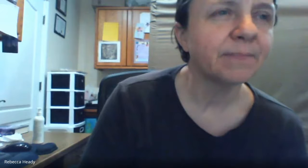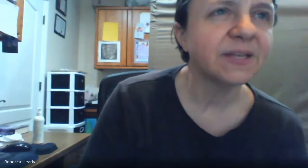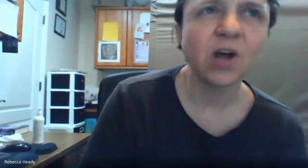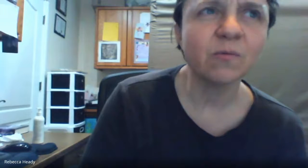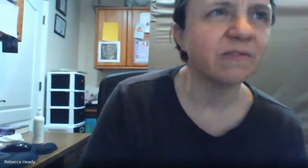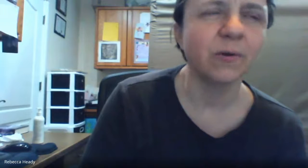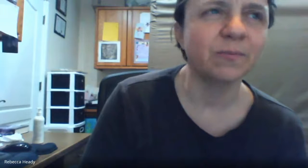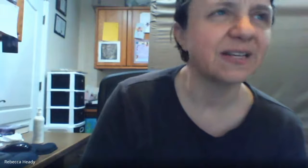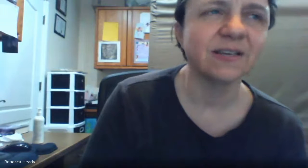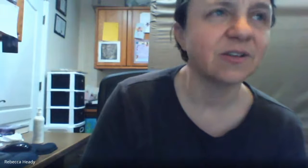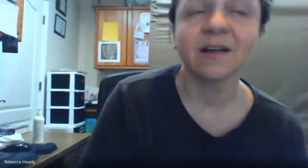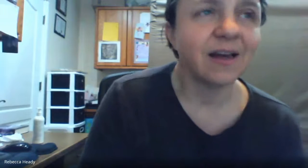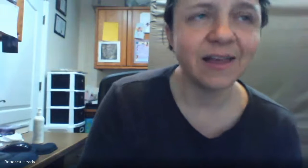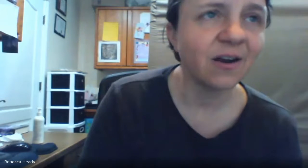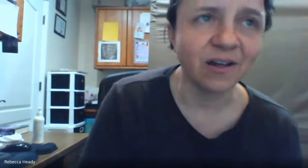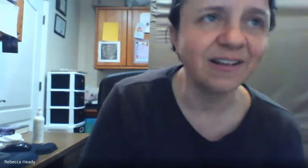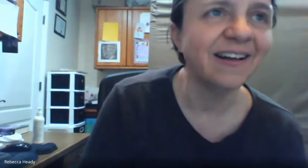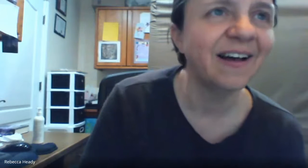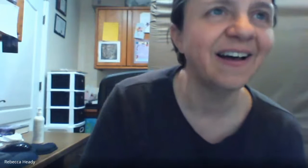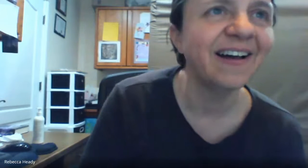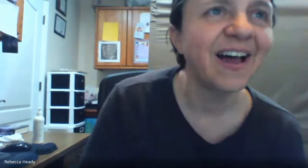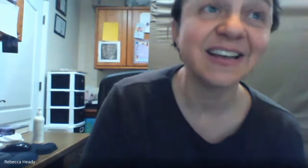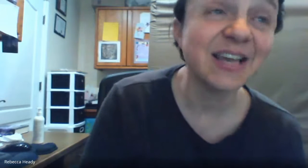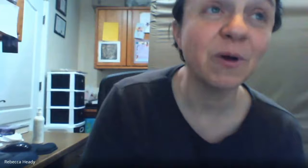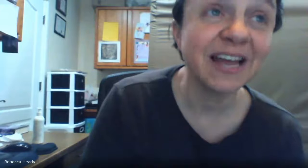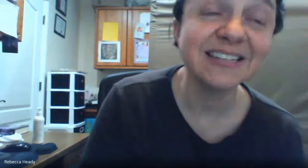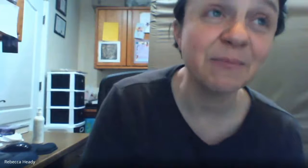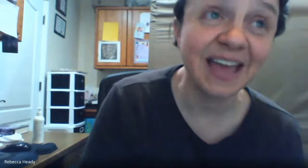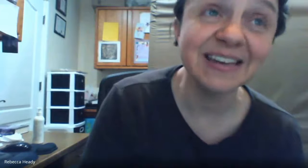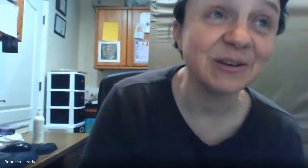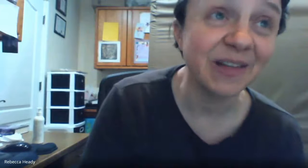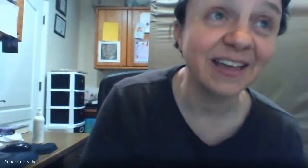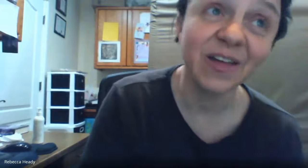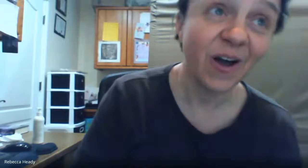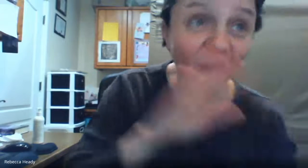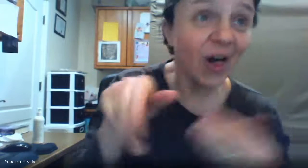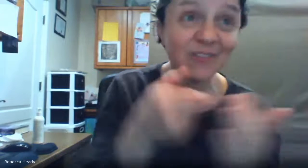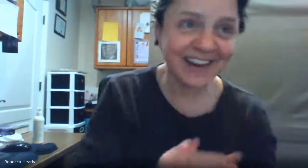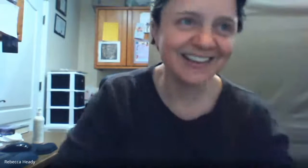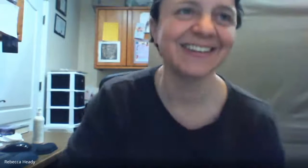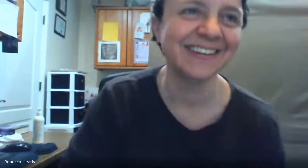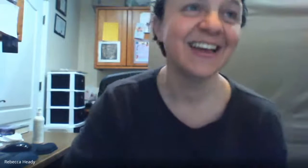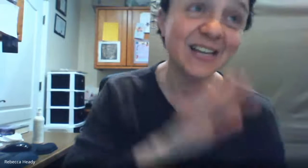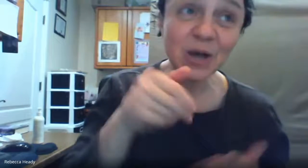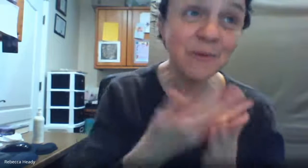it's hard with food because then you're like, oh, I like it all. I could say, what type of candy do you like? You're like, all of it. It's all my